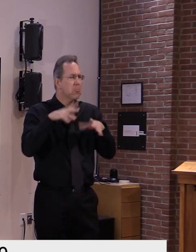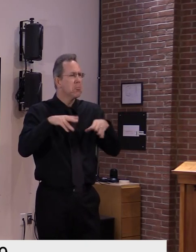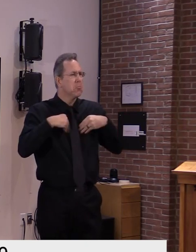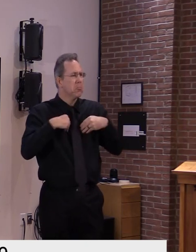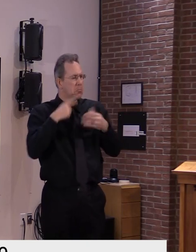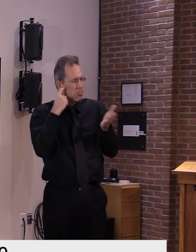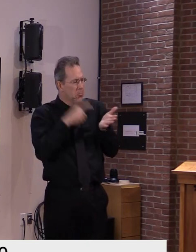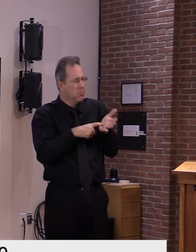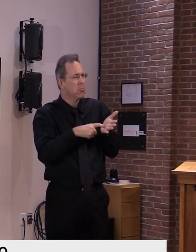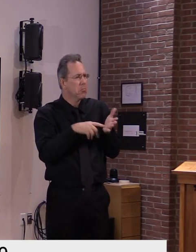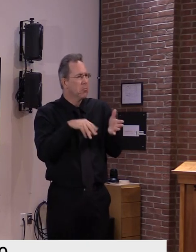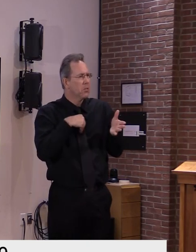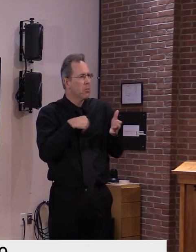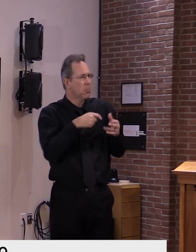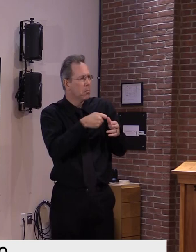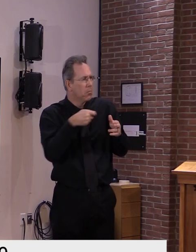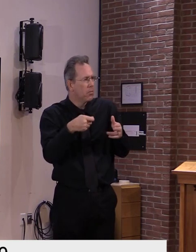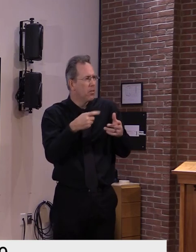not